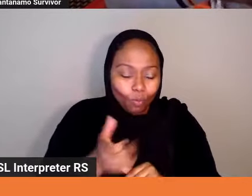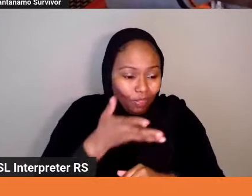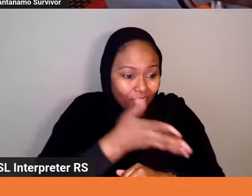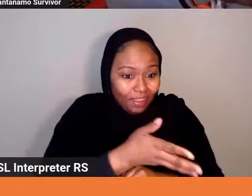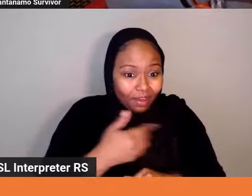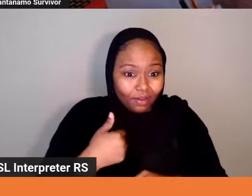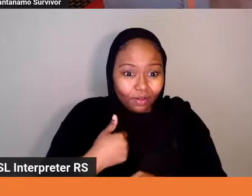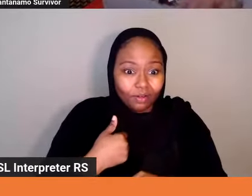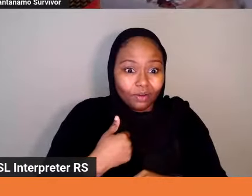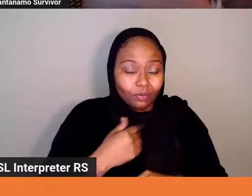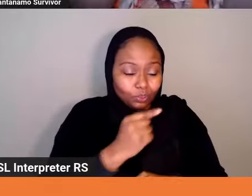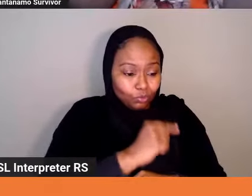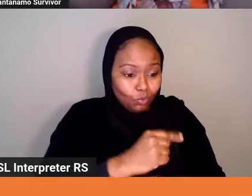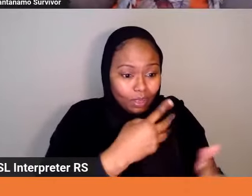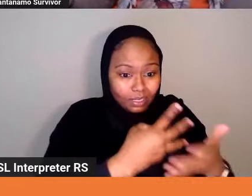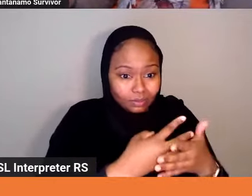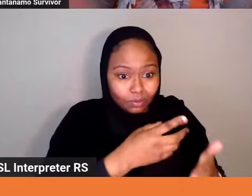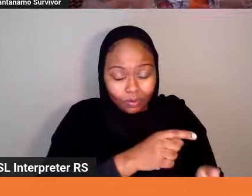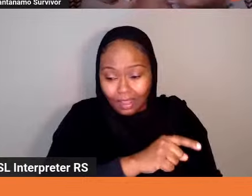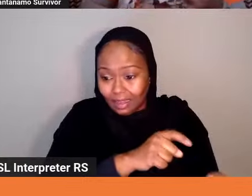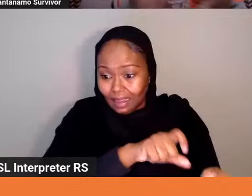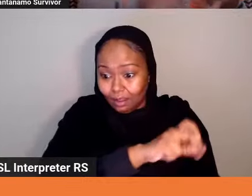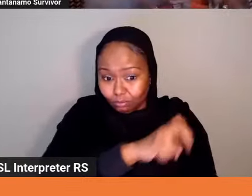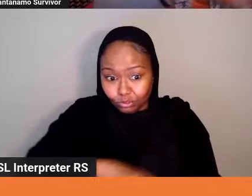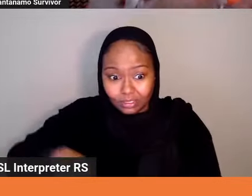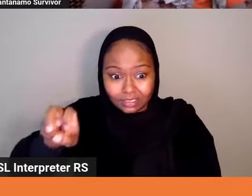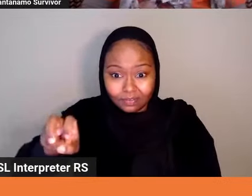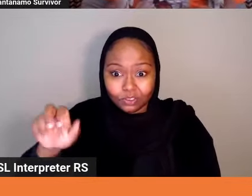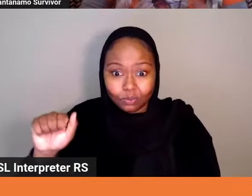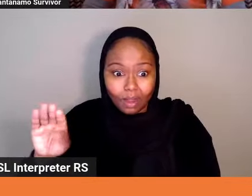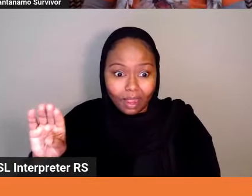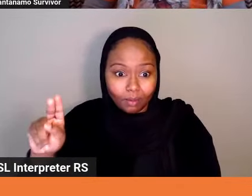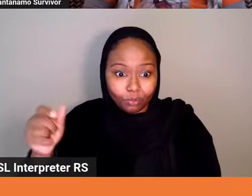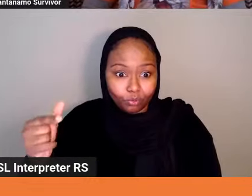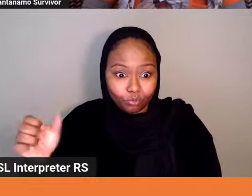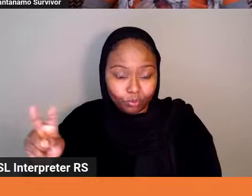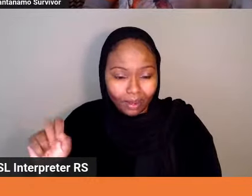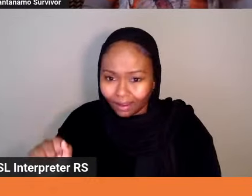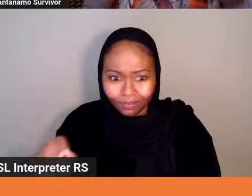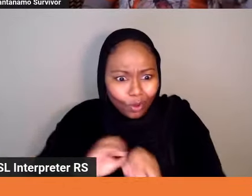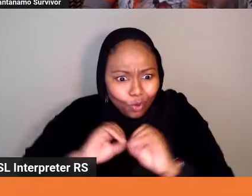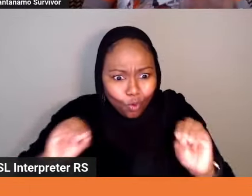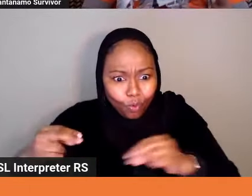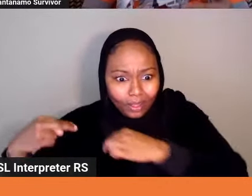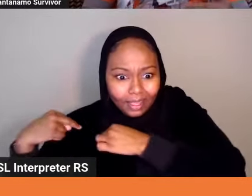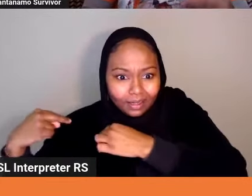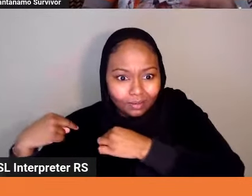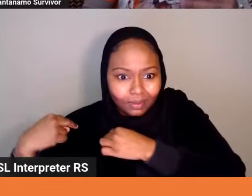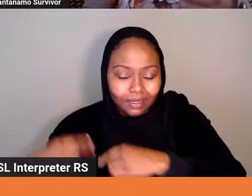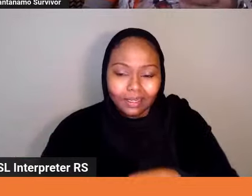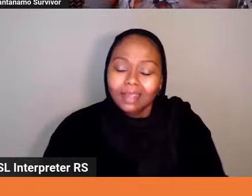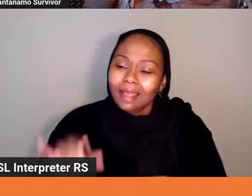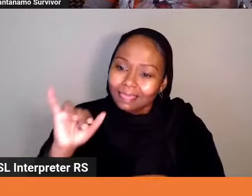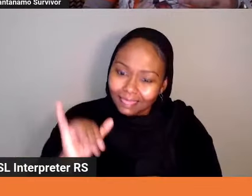established the architect of Abu Ghraib. Where is he now? George W. Bush and so on. Accountability, it is part of